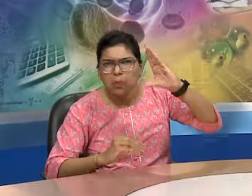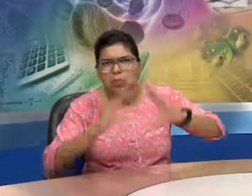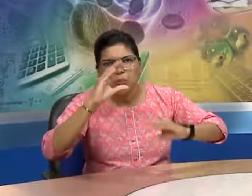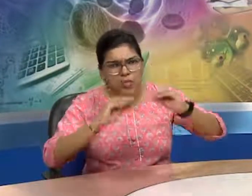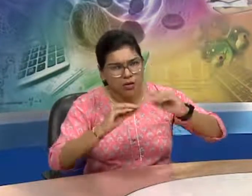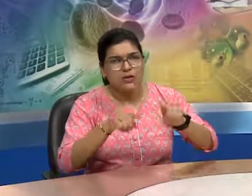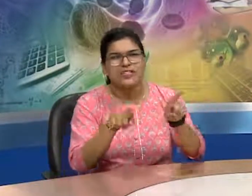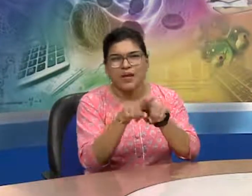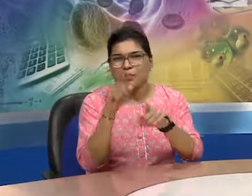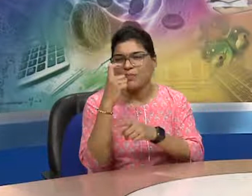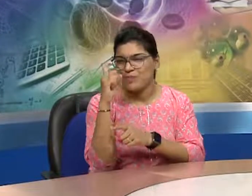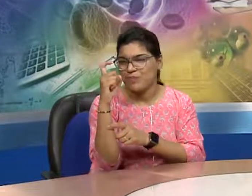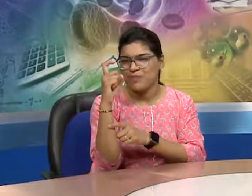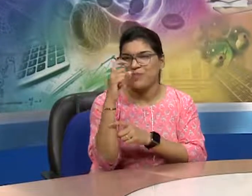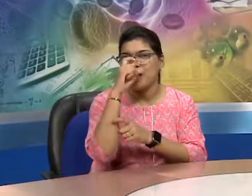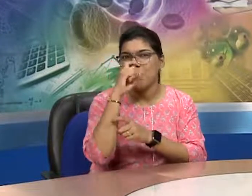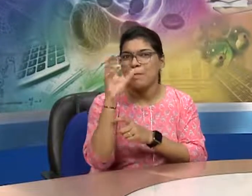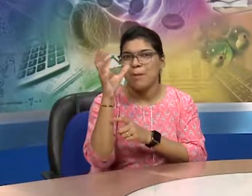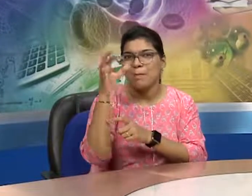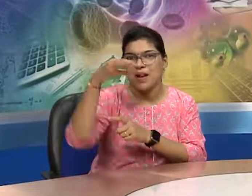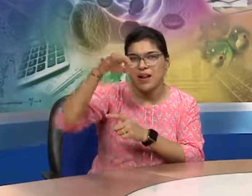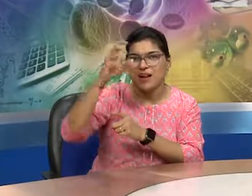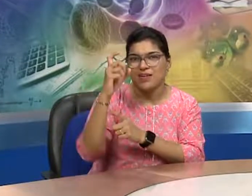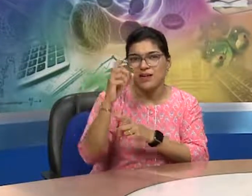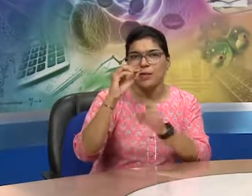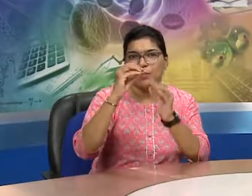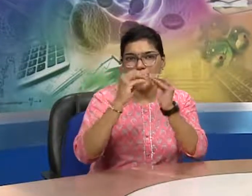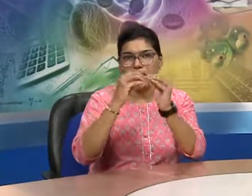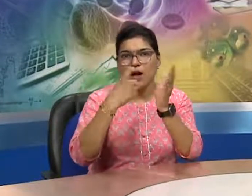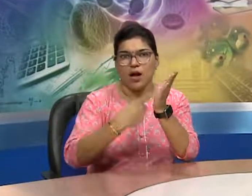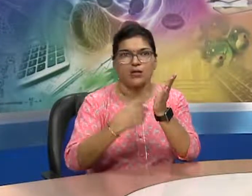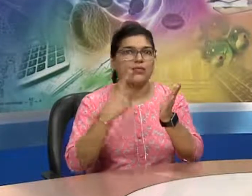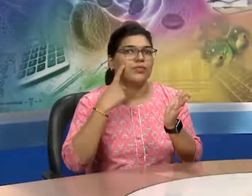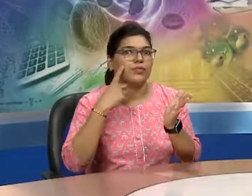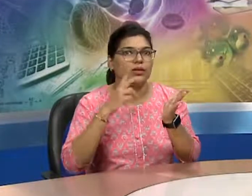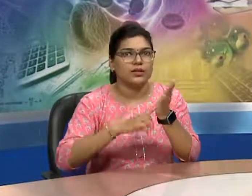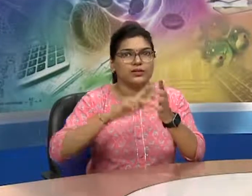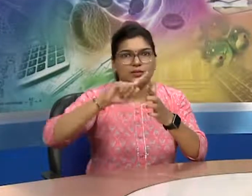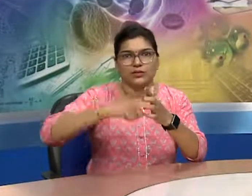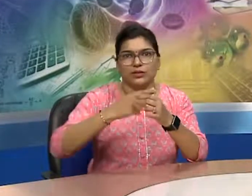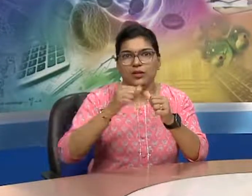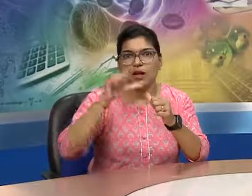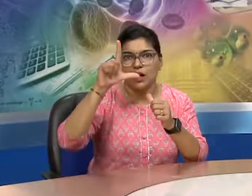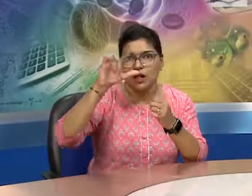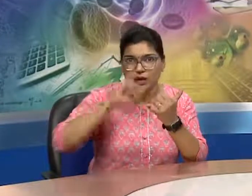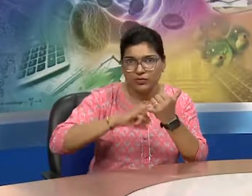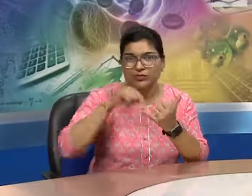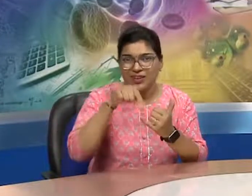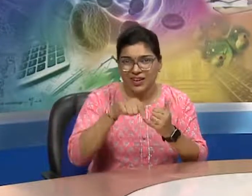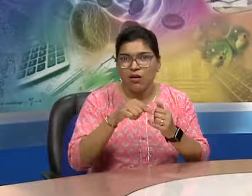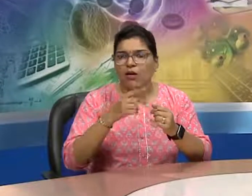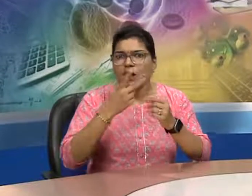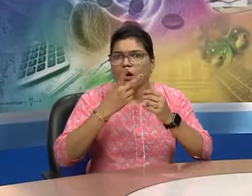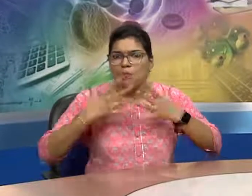plants, tall and short pea varieties, various shapes and size